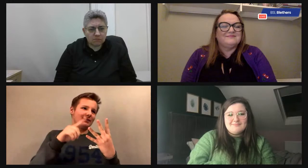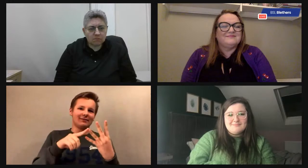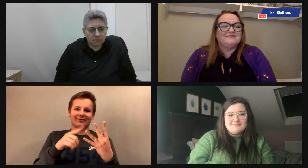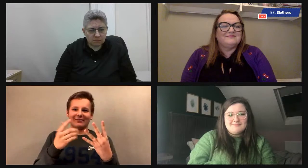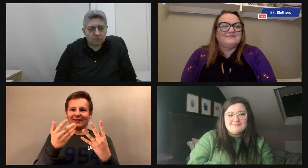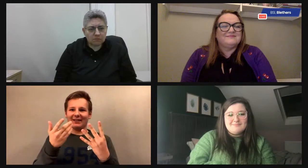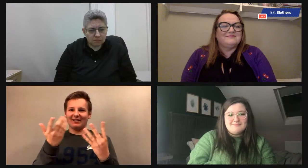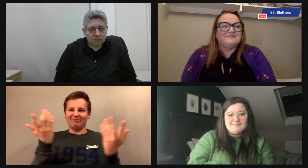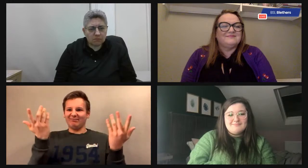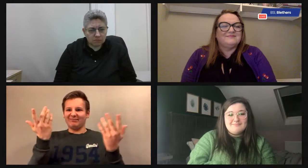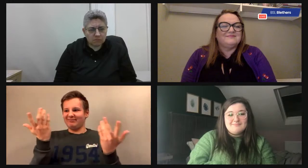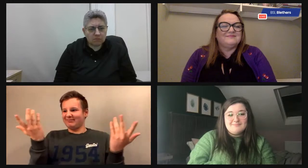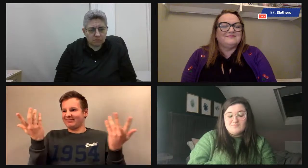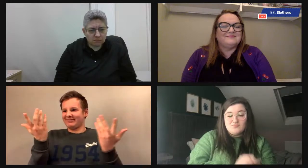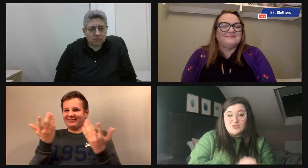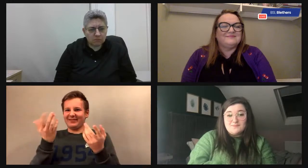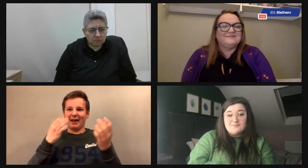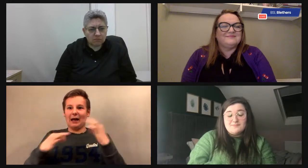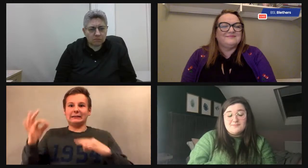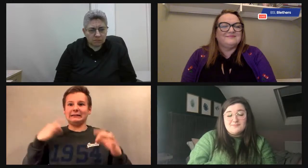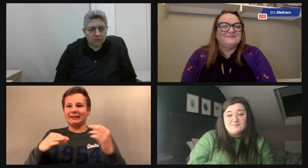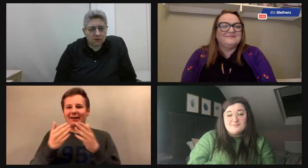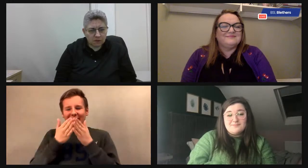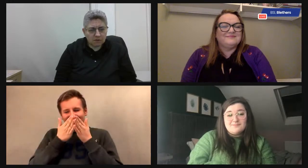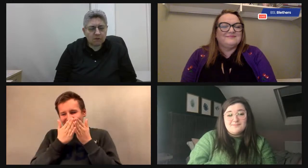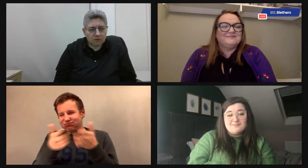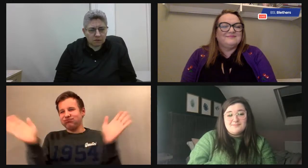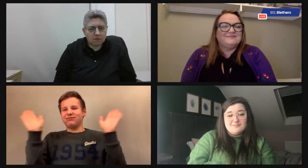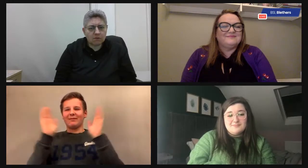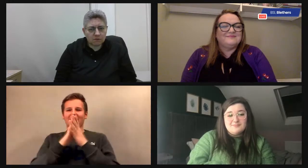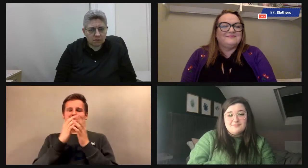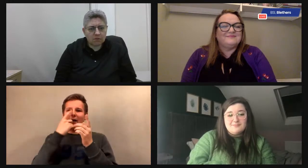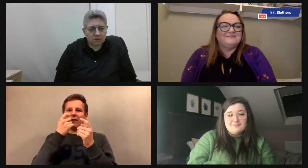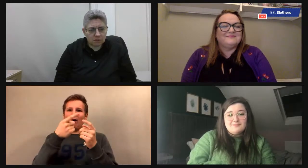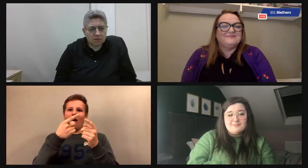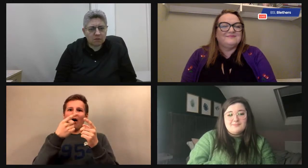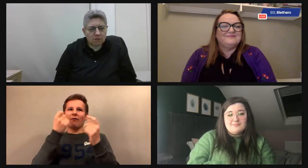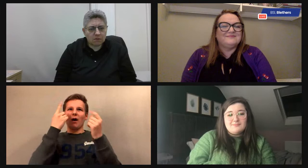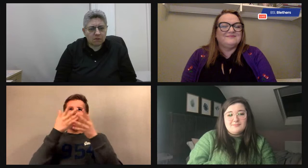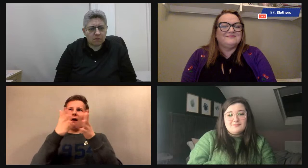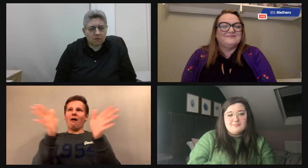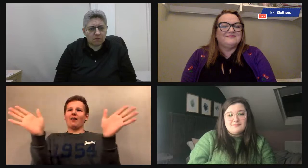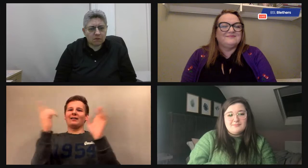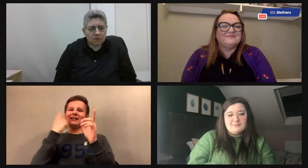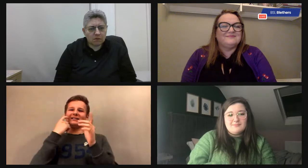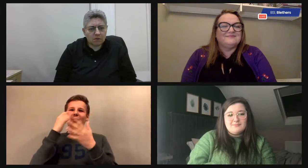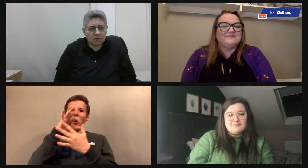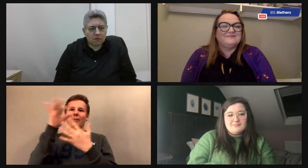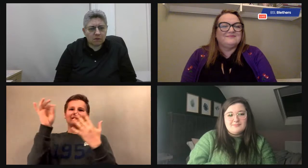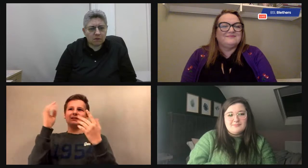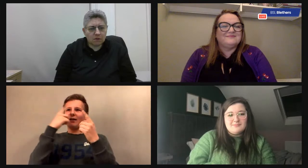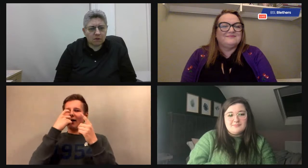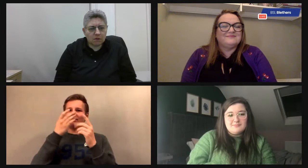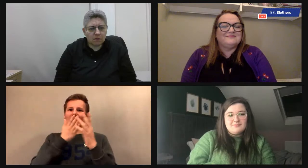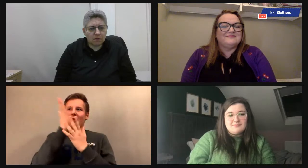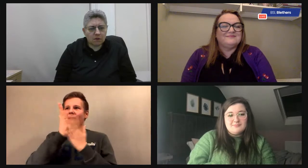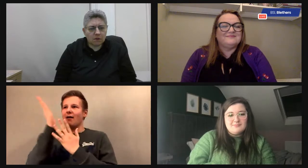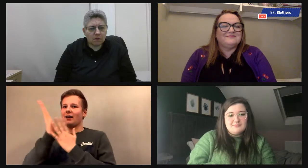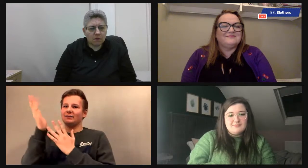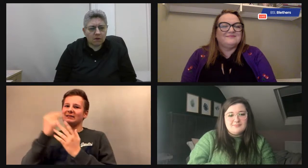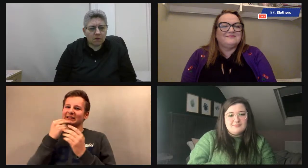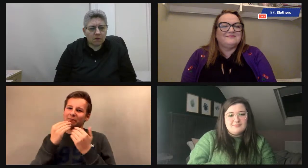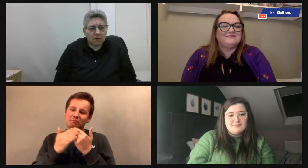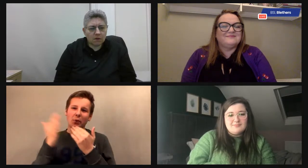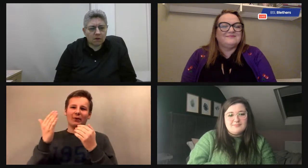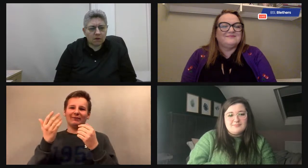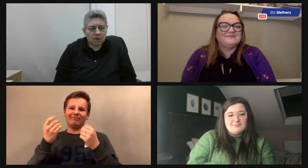all different occupations and ways of life. Politicians, teachers, actresses, I want to see them everywhere. I want deaf people to